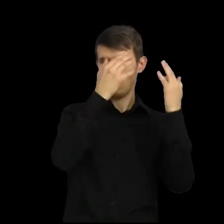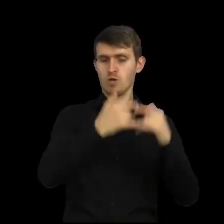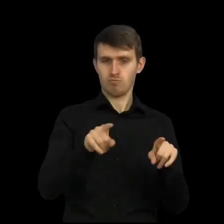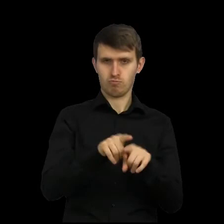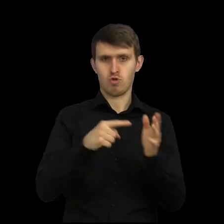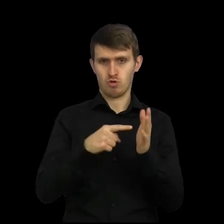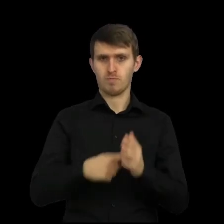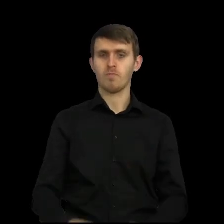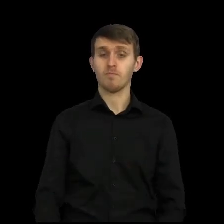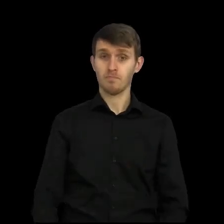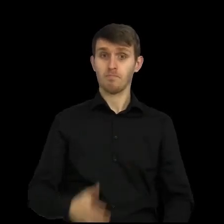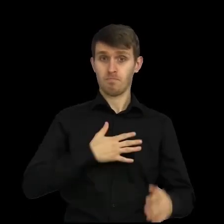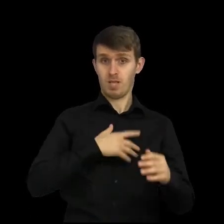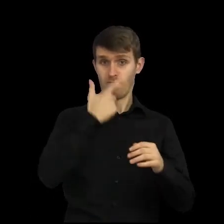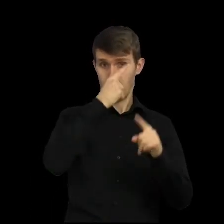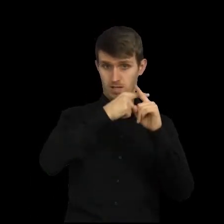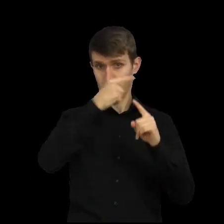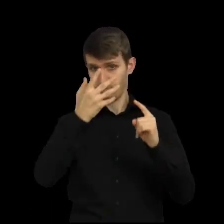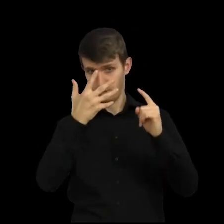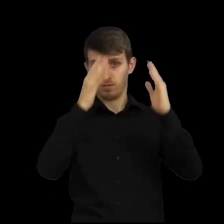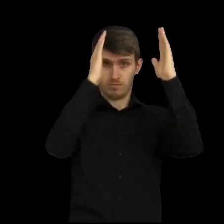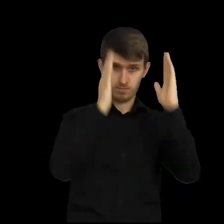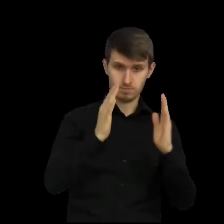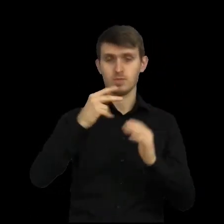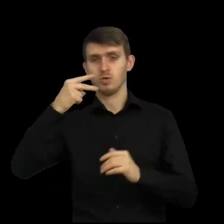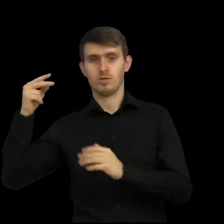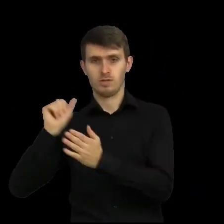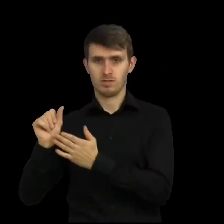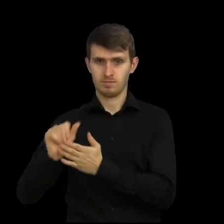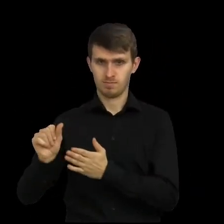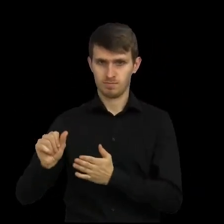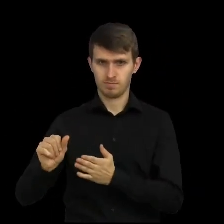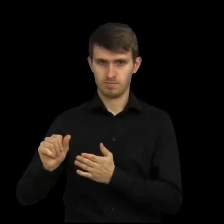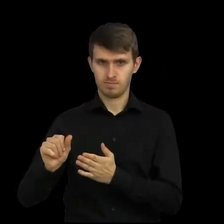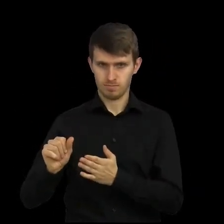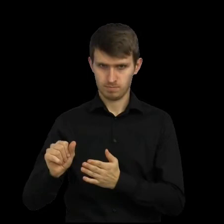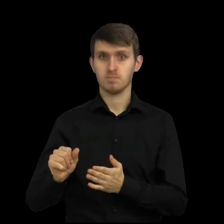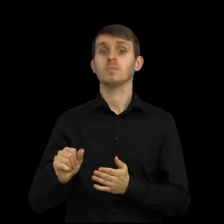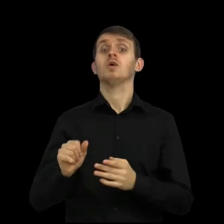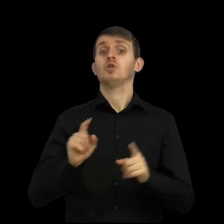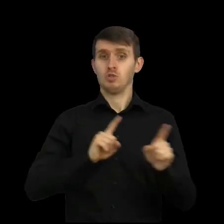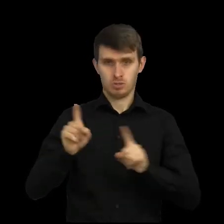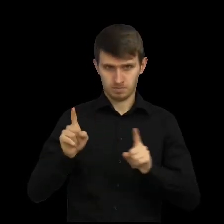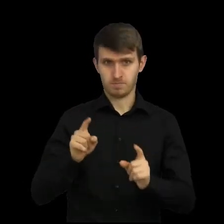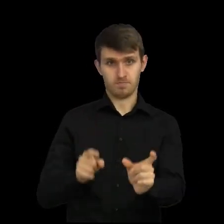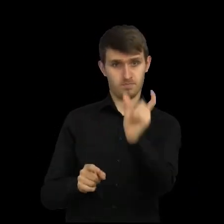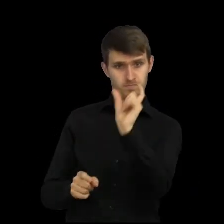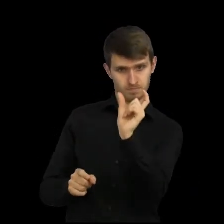to an equation like this. If the absolute value of 2x minus 5 is equal to 11, that means that the stuff inside